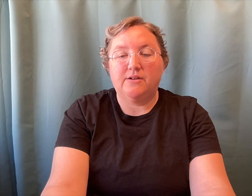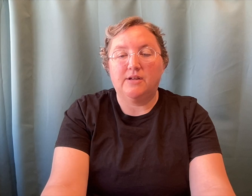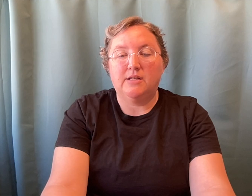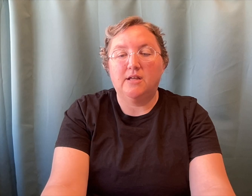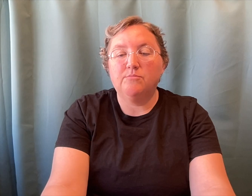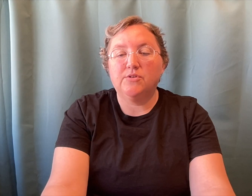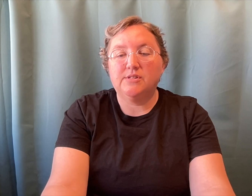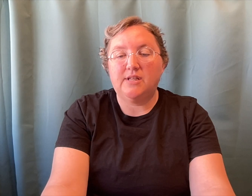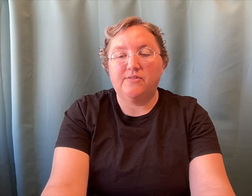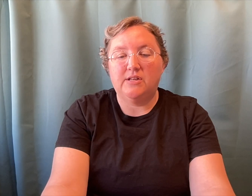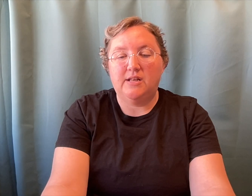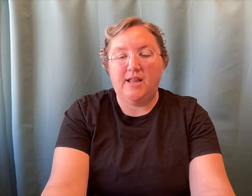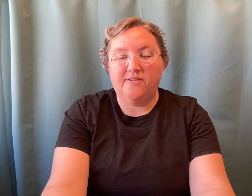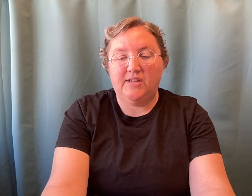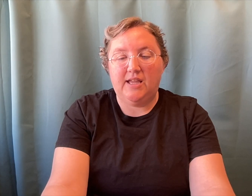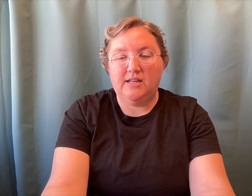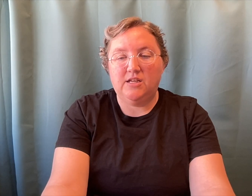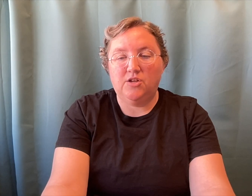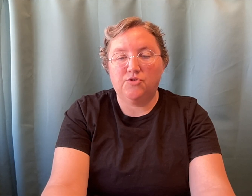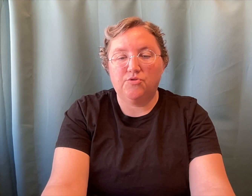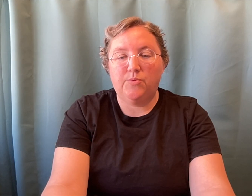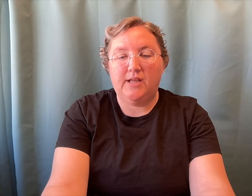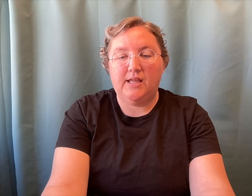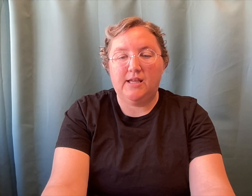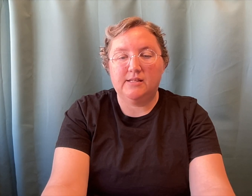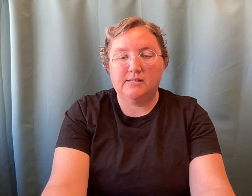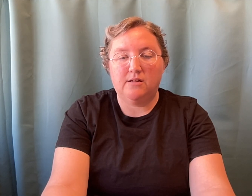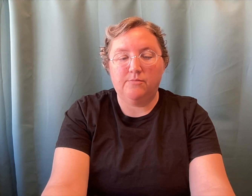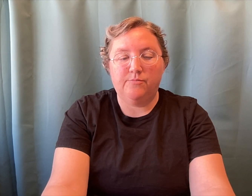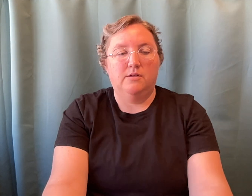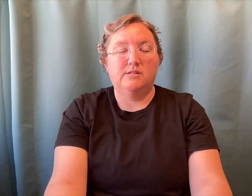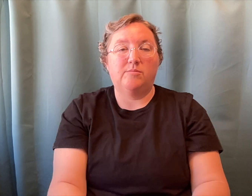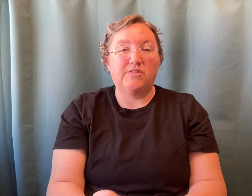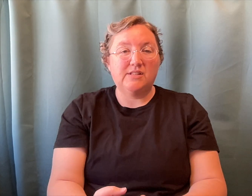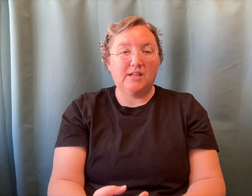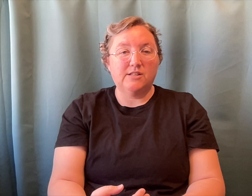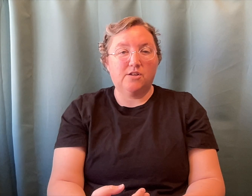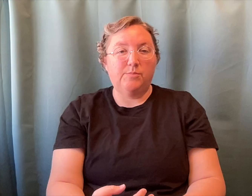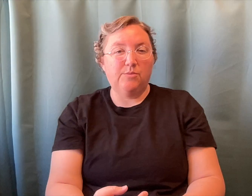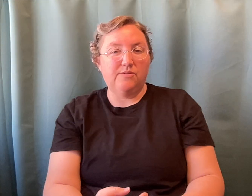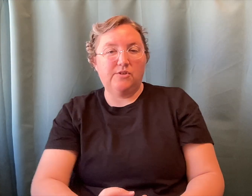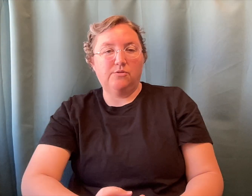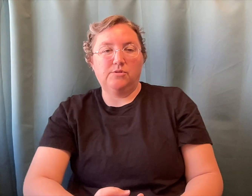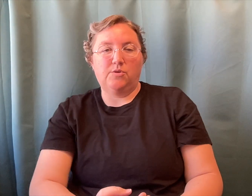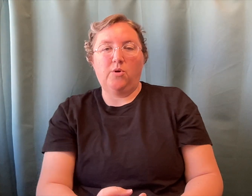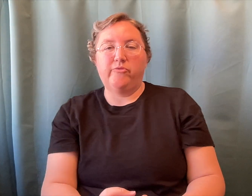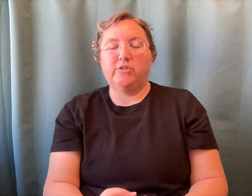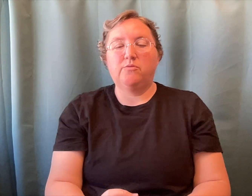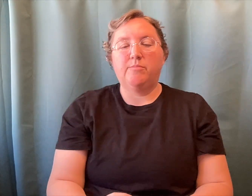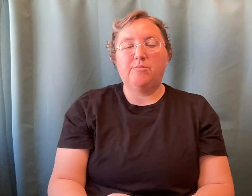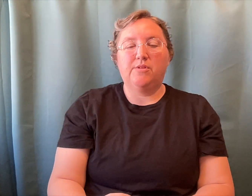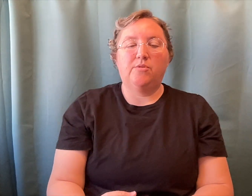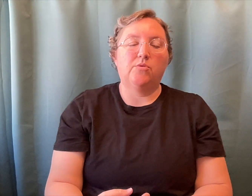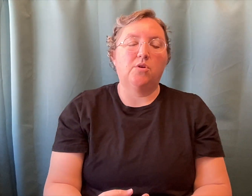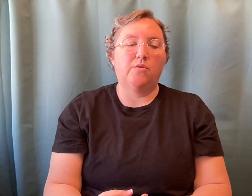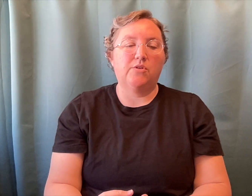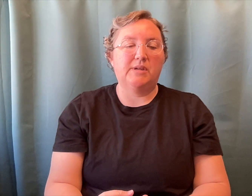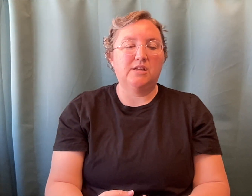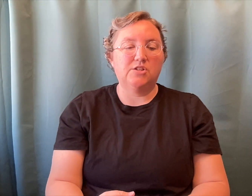Vocabulary. Number 7, navigating TWA ASL. Some of these signs could be review, so hopefully you remember them, but we'll go over them again just